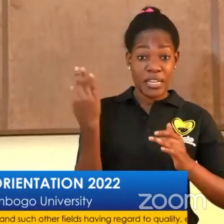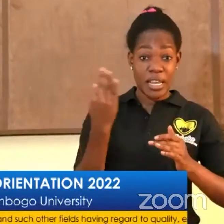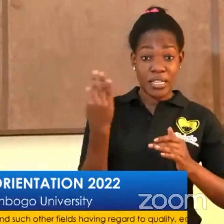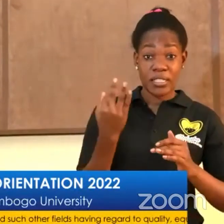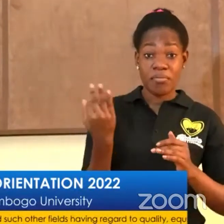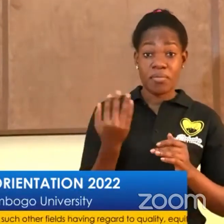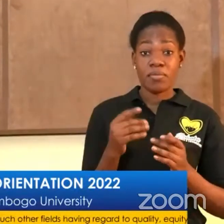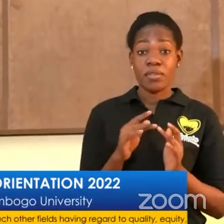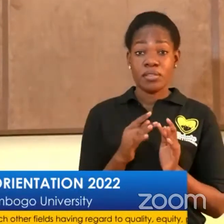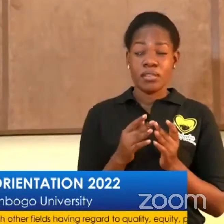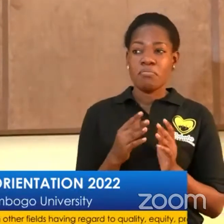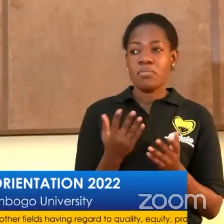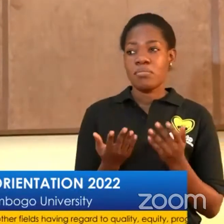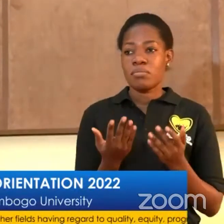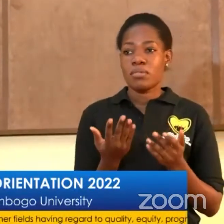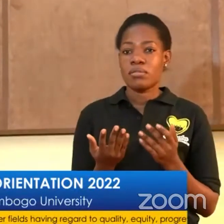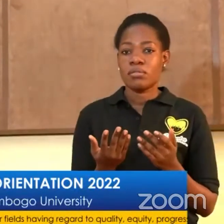the